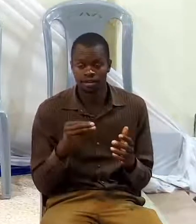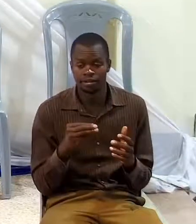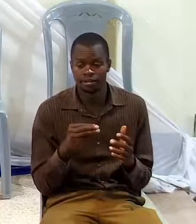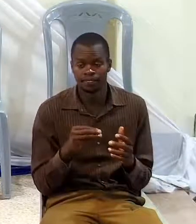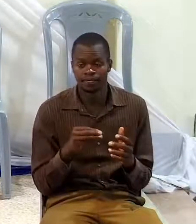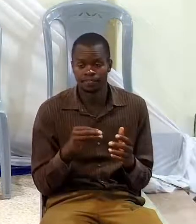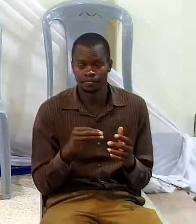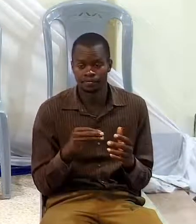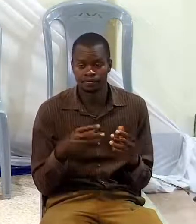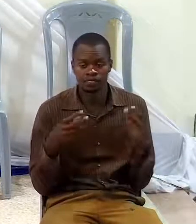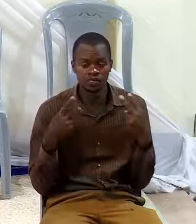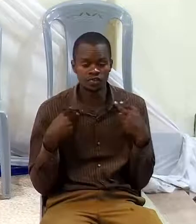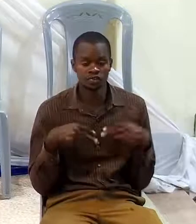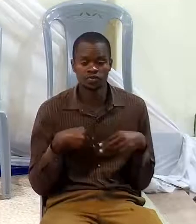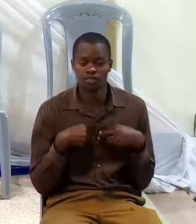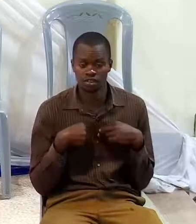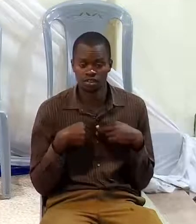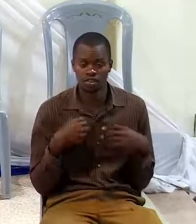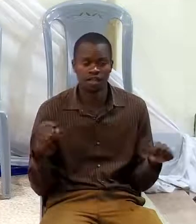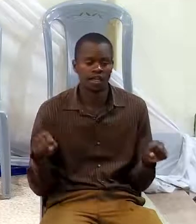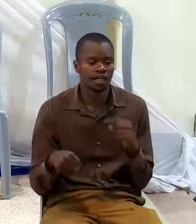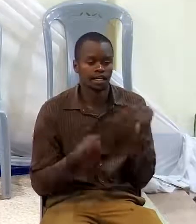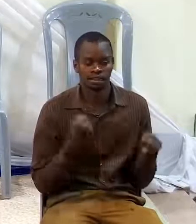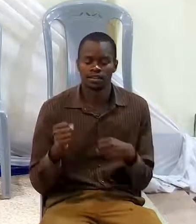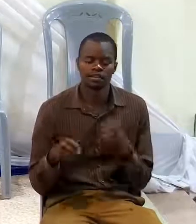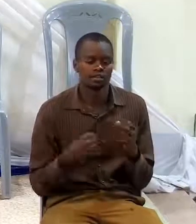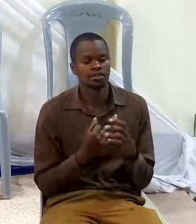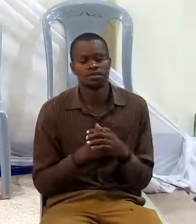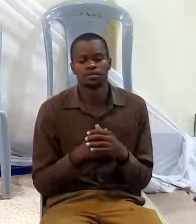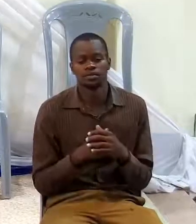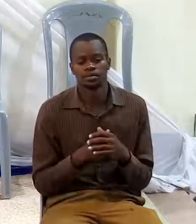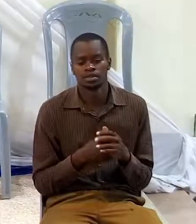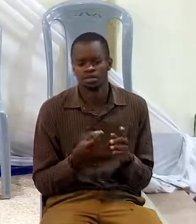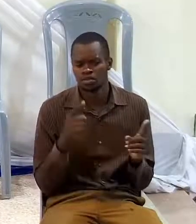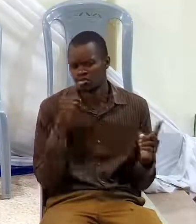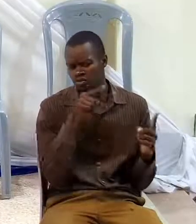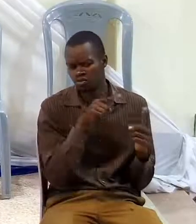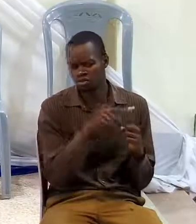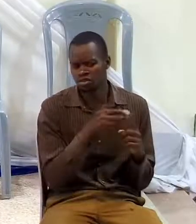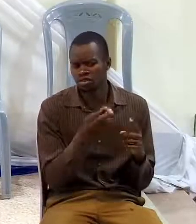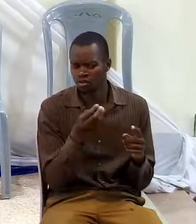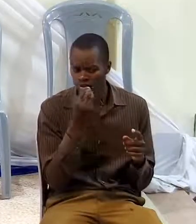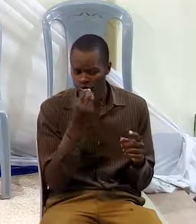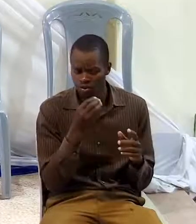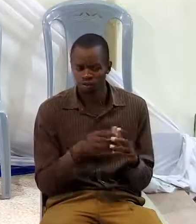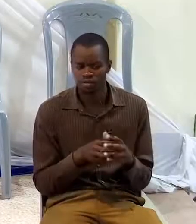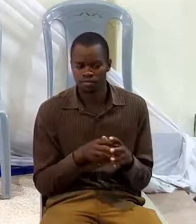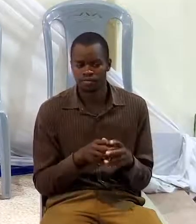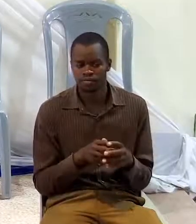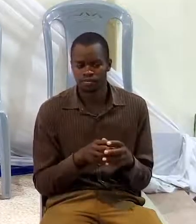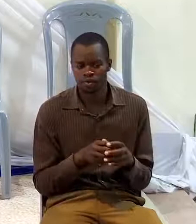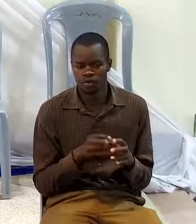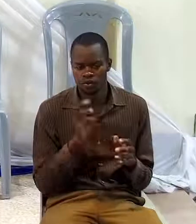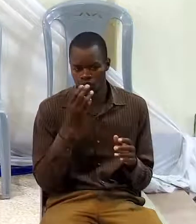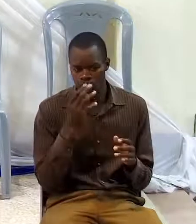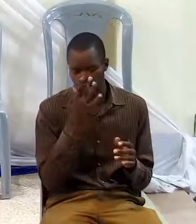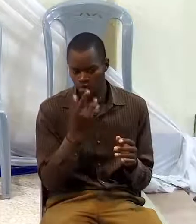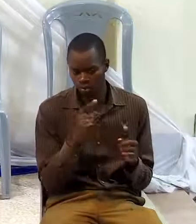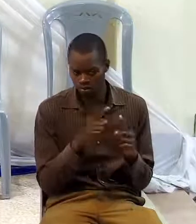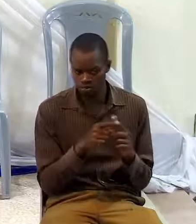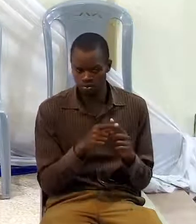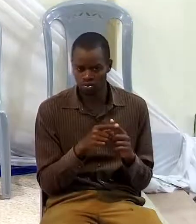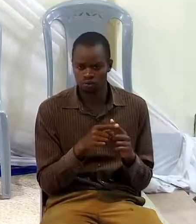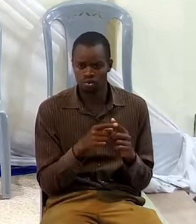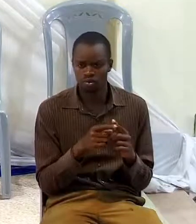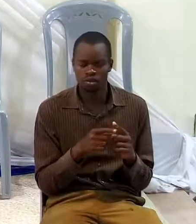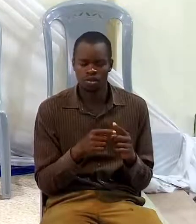activity. When we focus on nutrition, we want to address the W's of